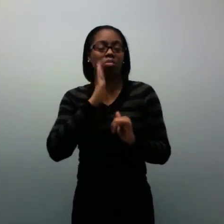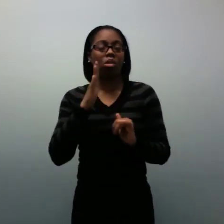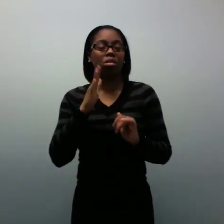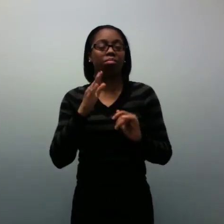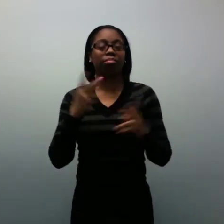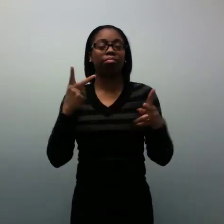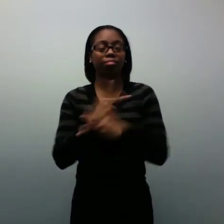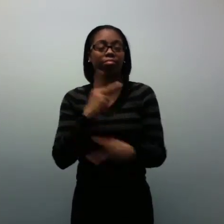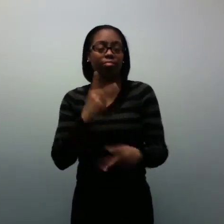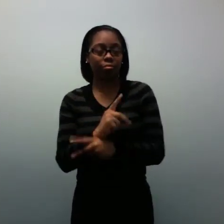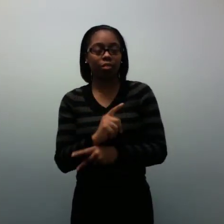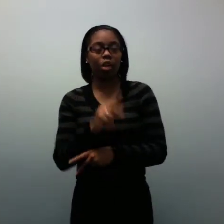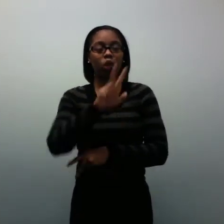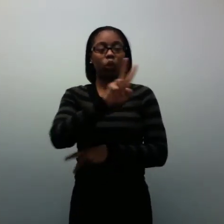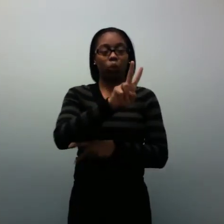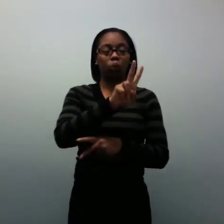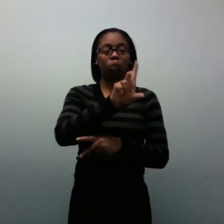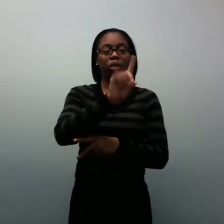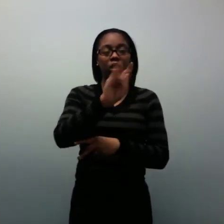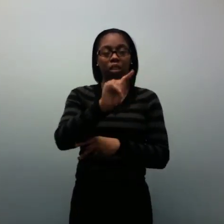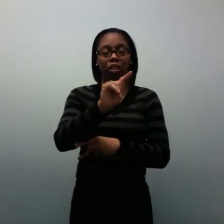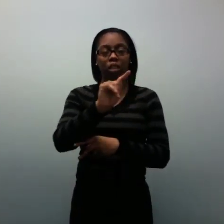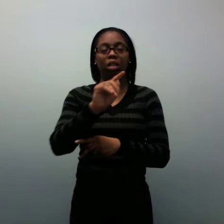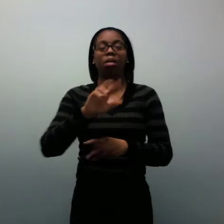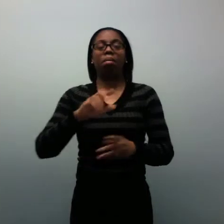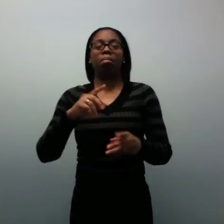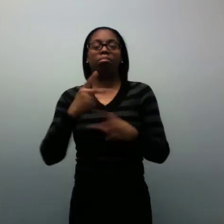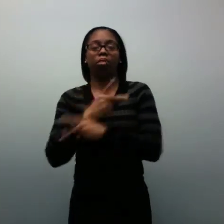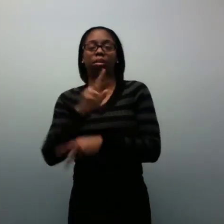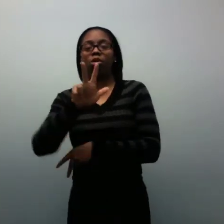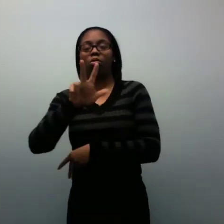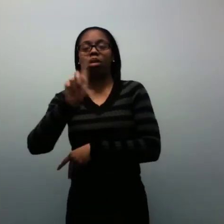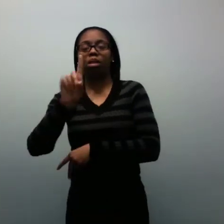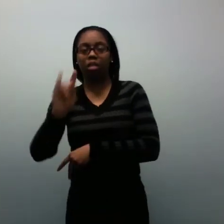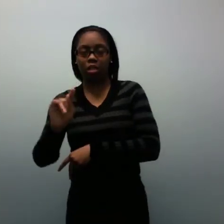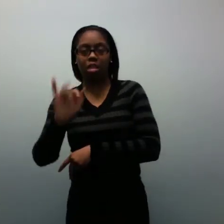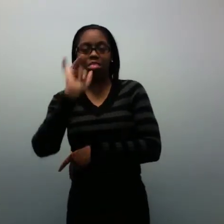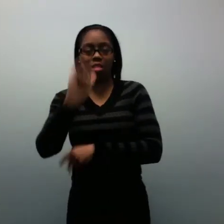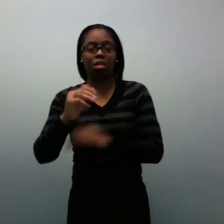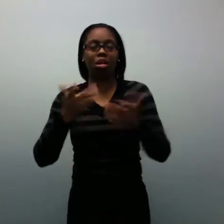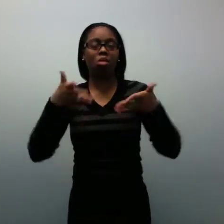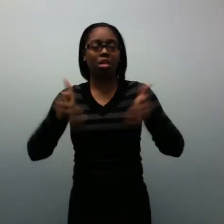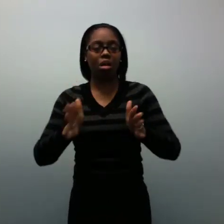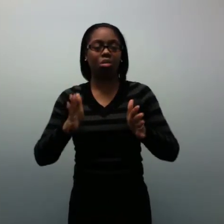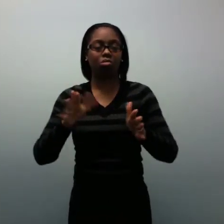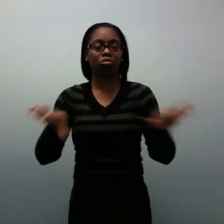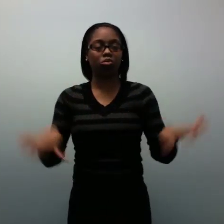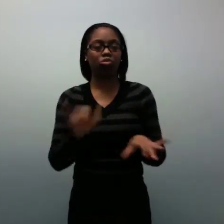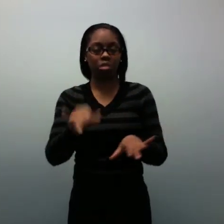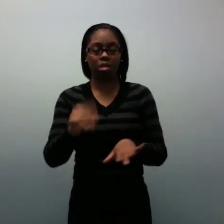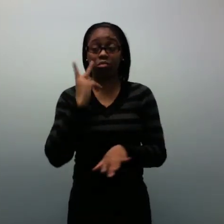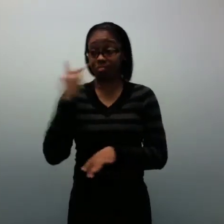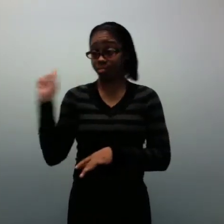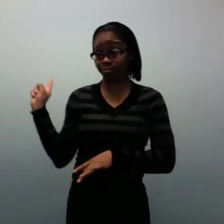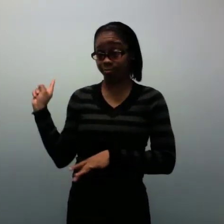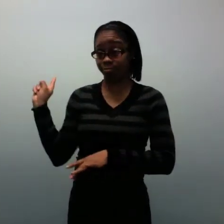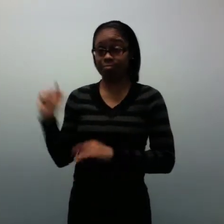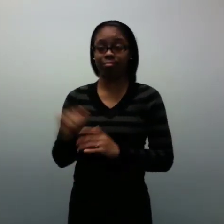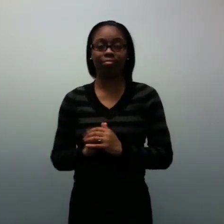times a 3-digit. That is the lattice that will allow us to do this. And in the first visual, we